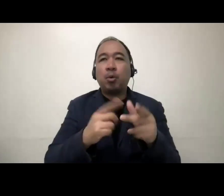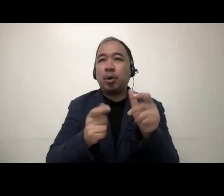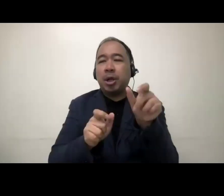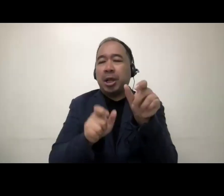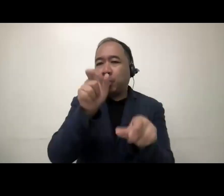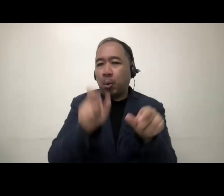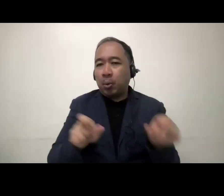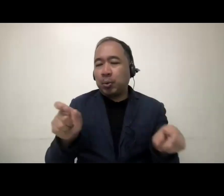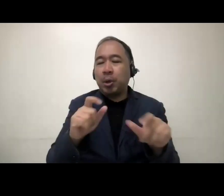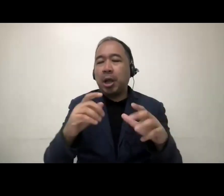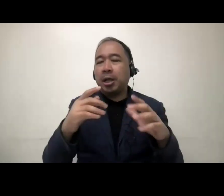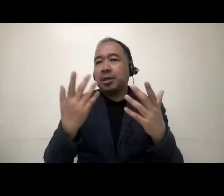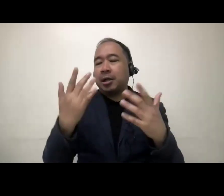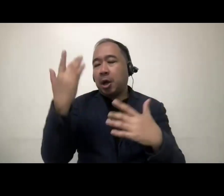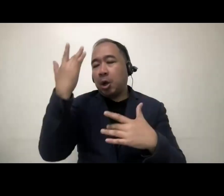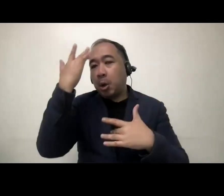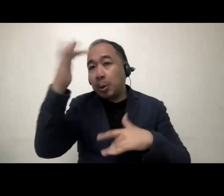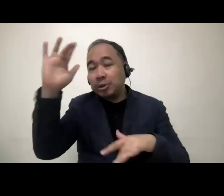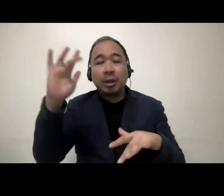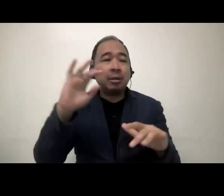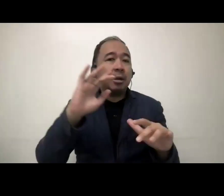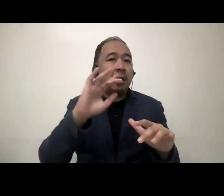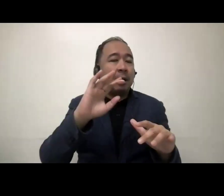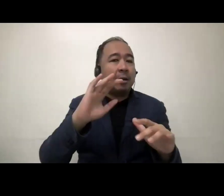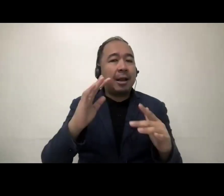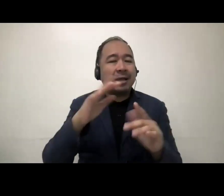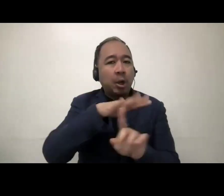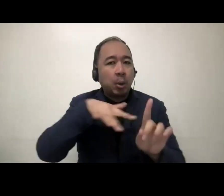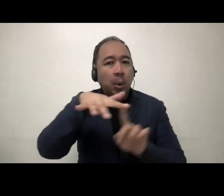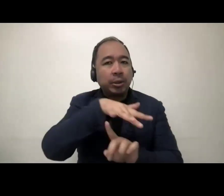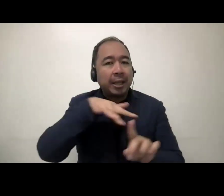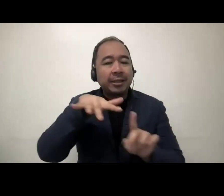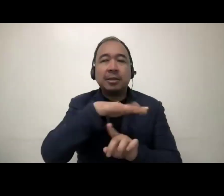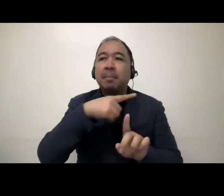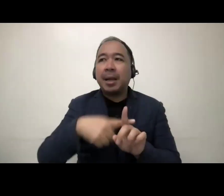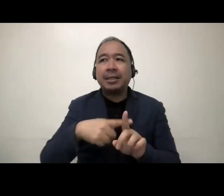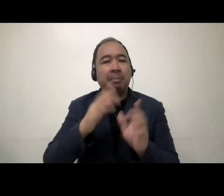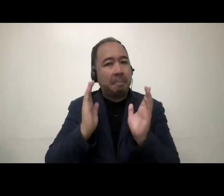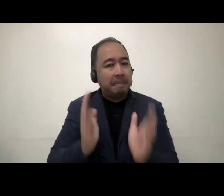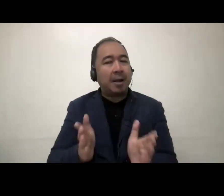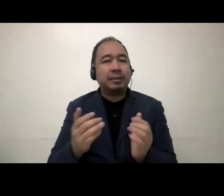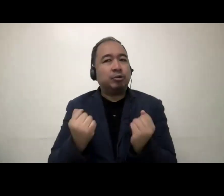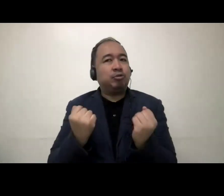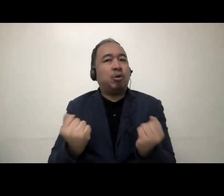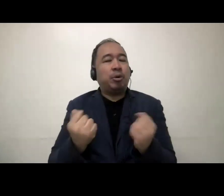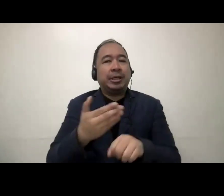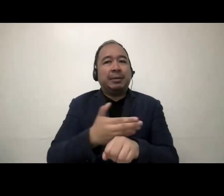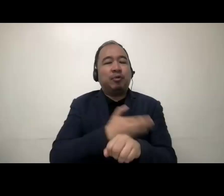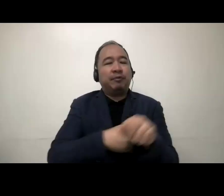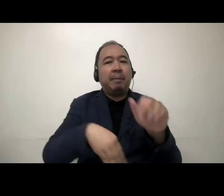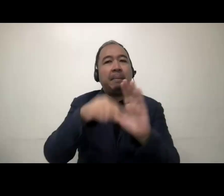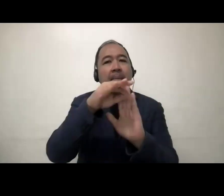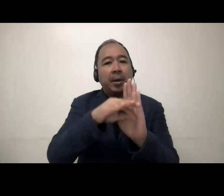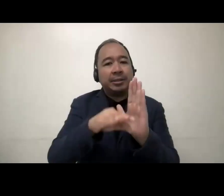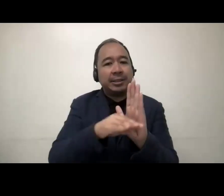continue to push for stronger policies, but also stronger implementation. And so panelists today have covered